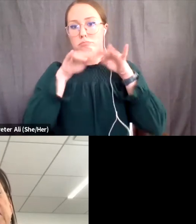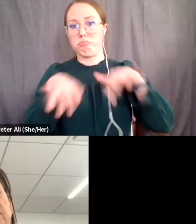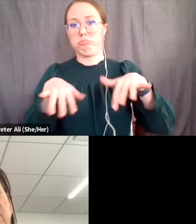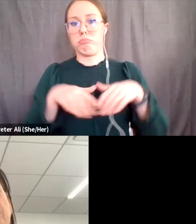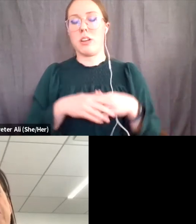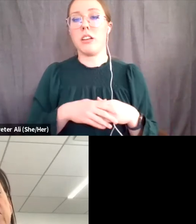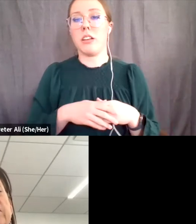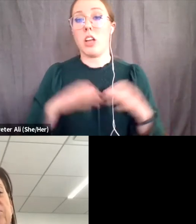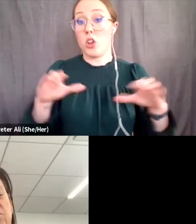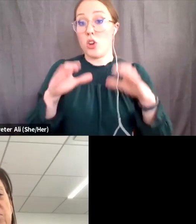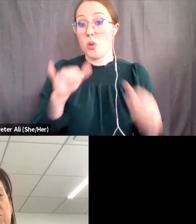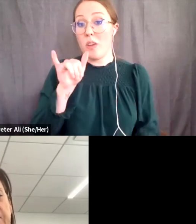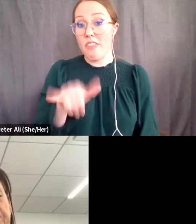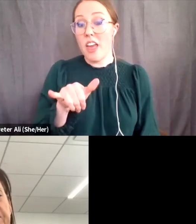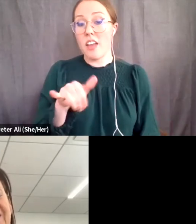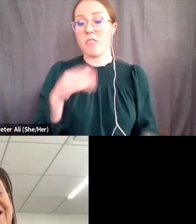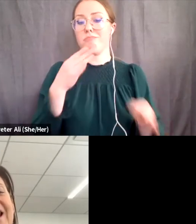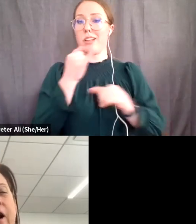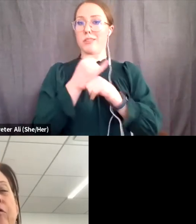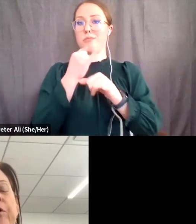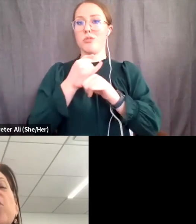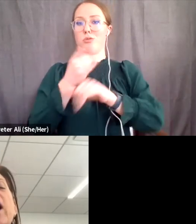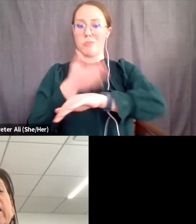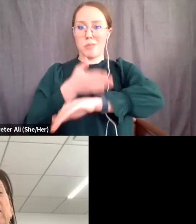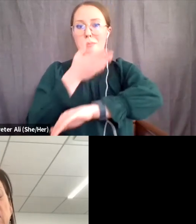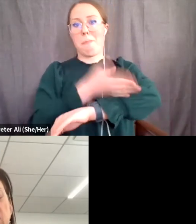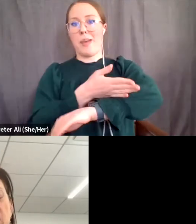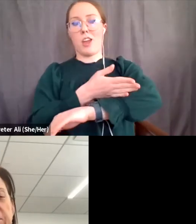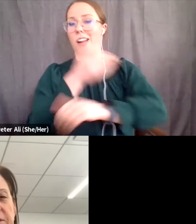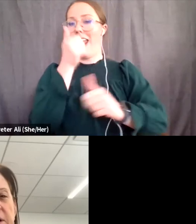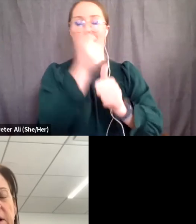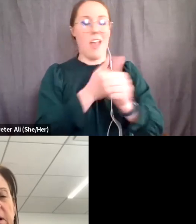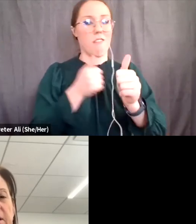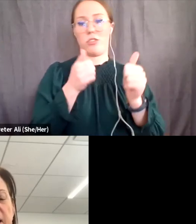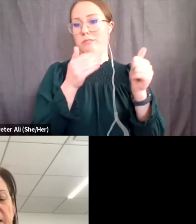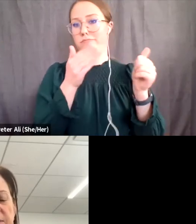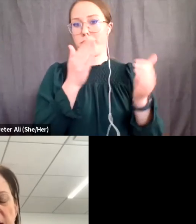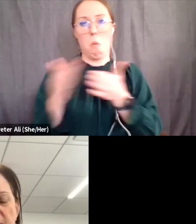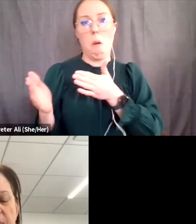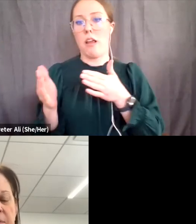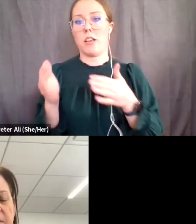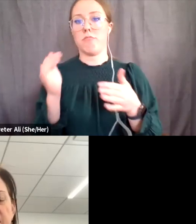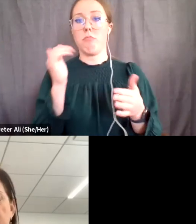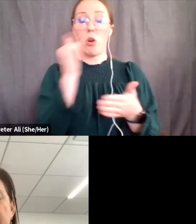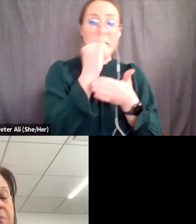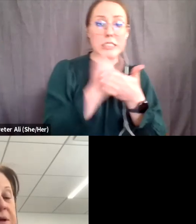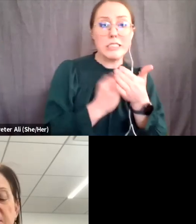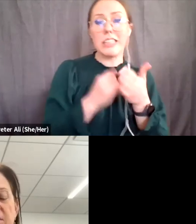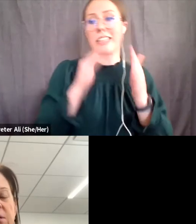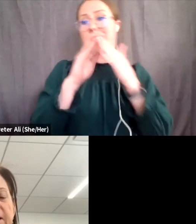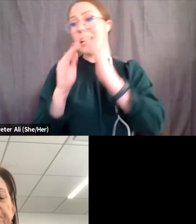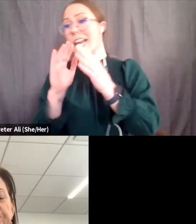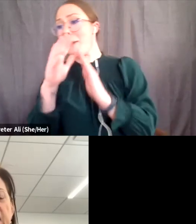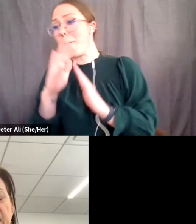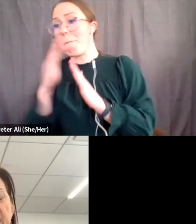be a better institution in every way, artistically, as a neighbor, as a